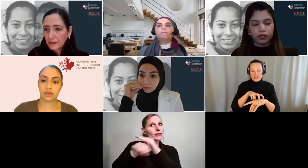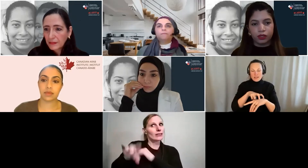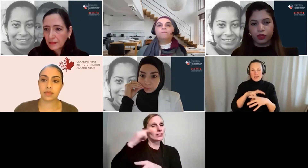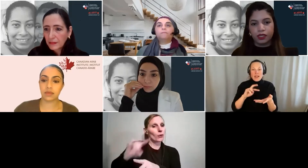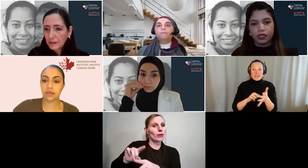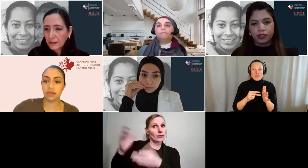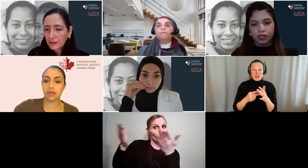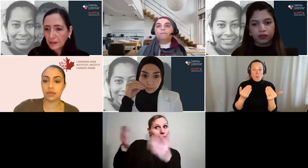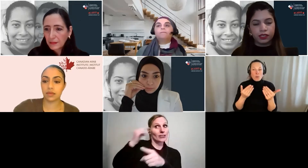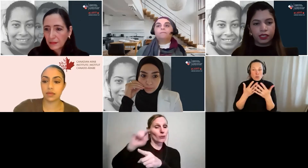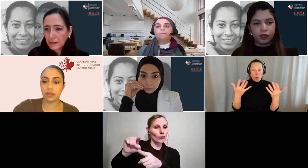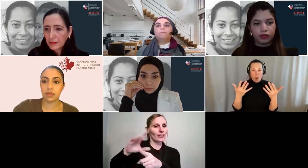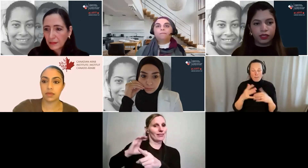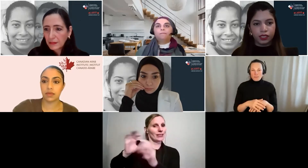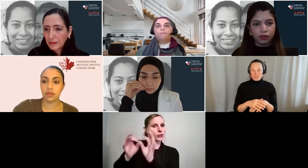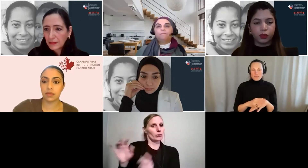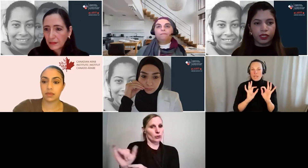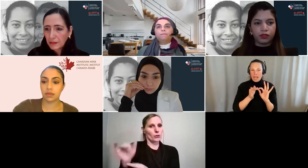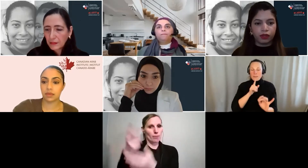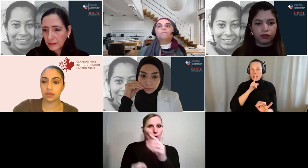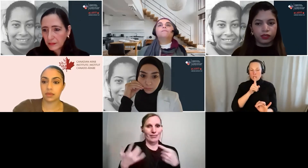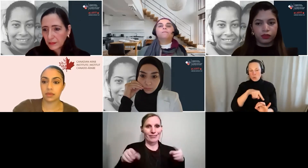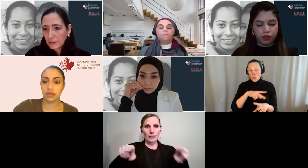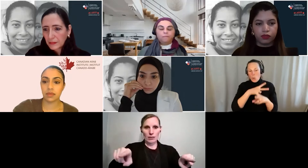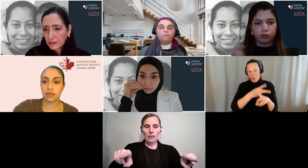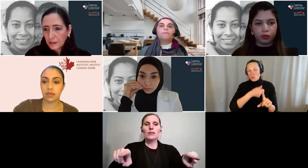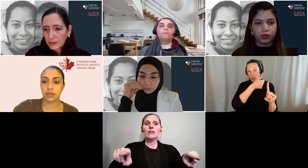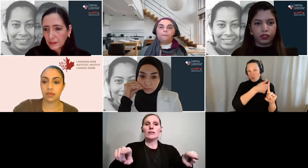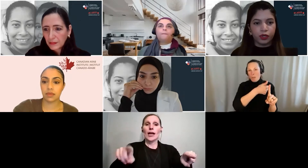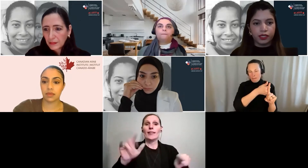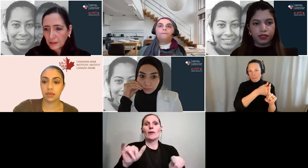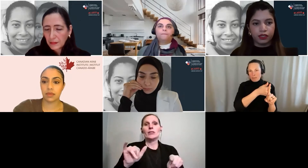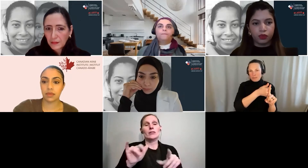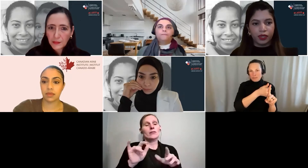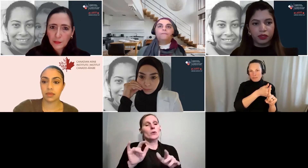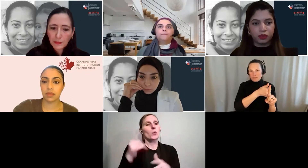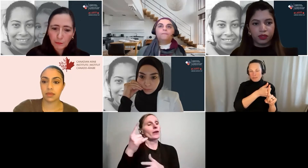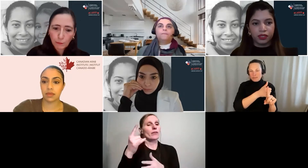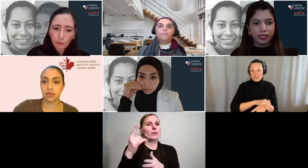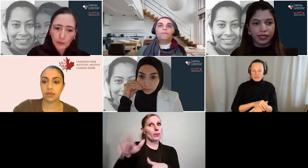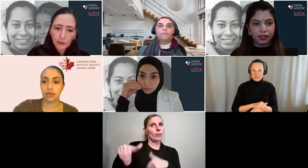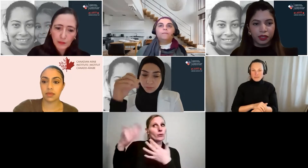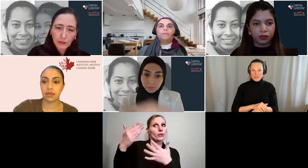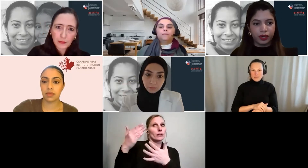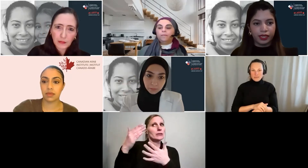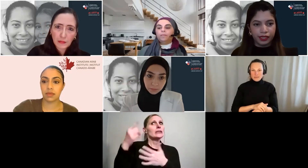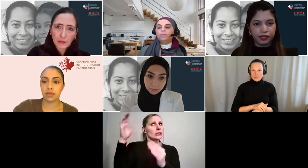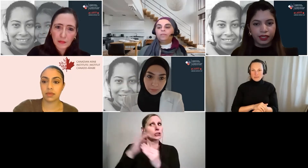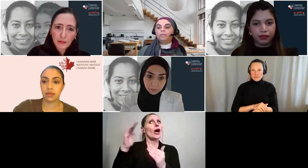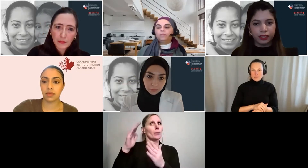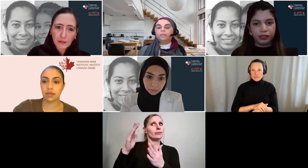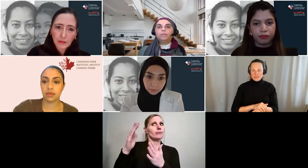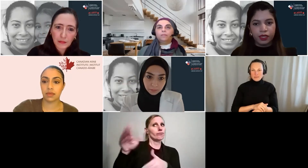well. So it was definitely one of the key components of the request for proposals process that we went through. So I really like that you